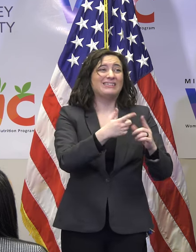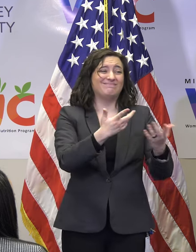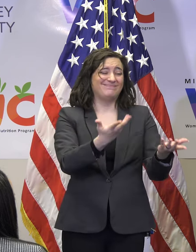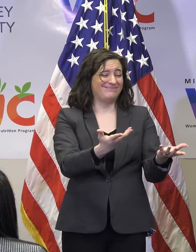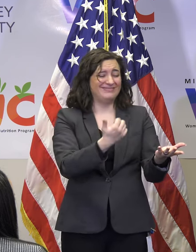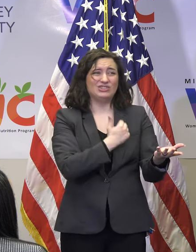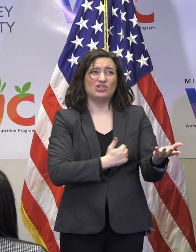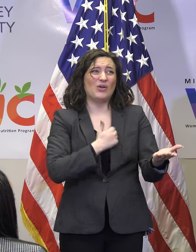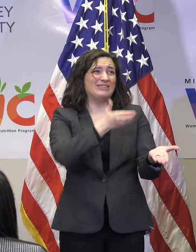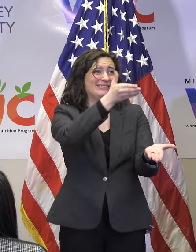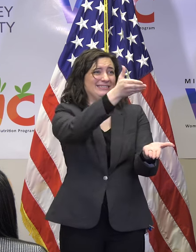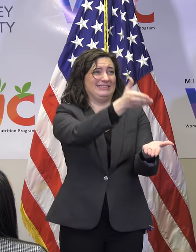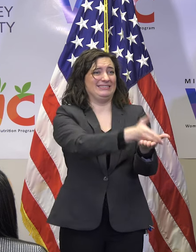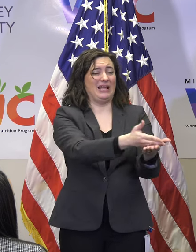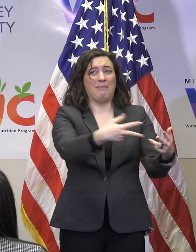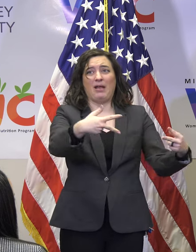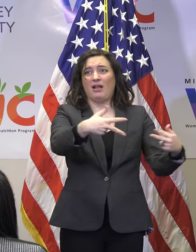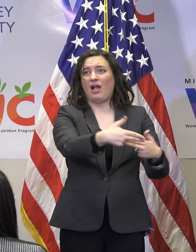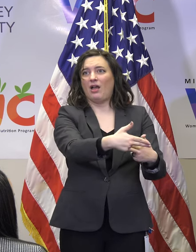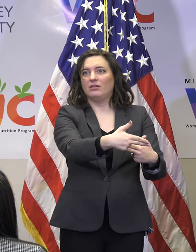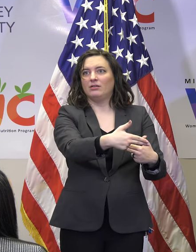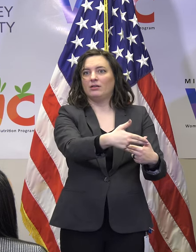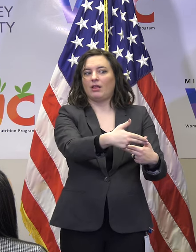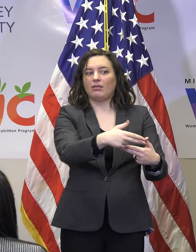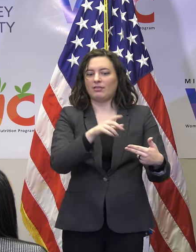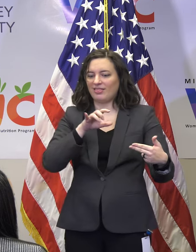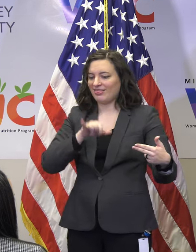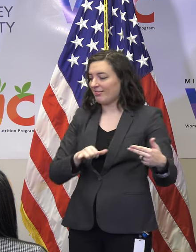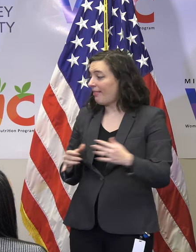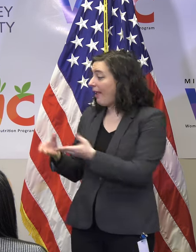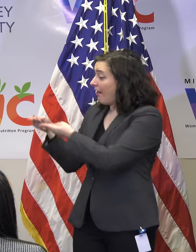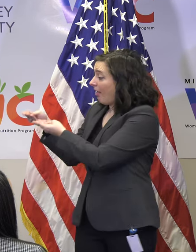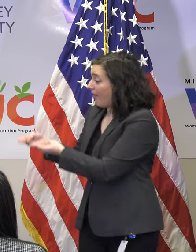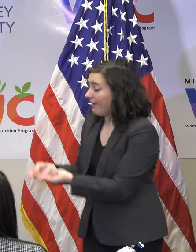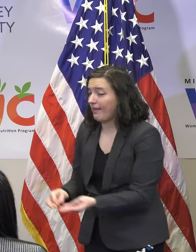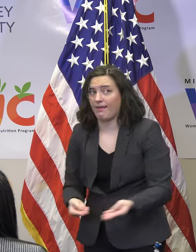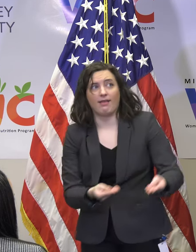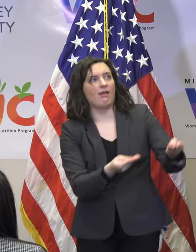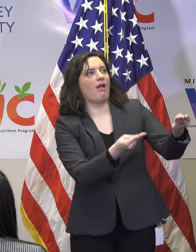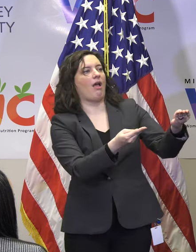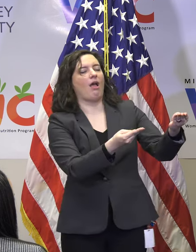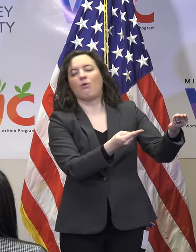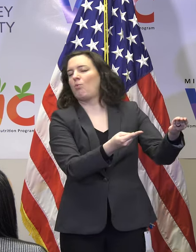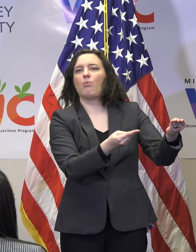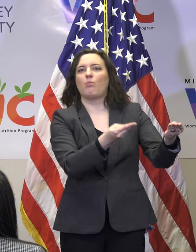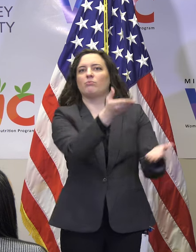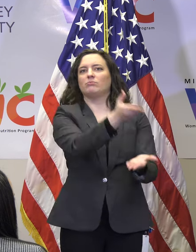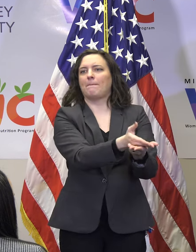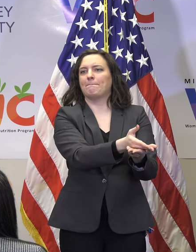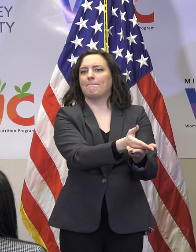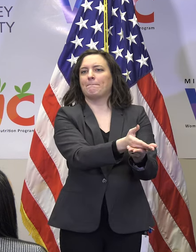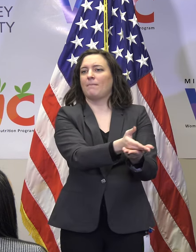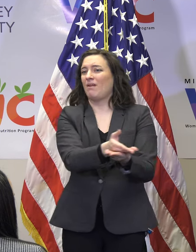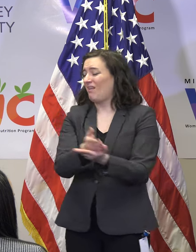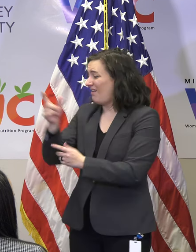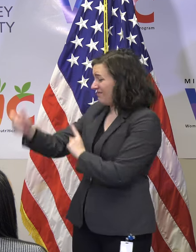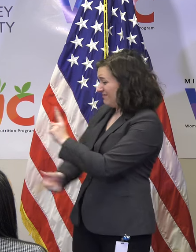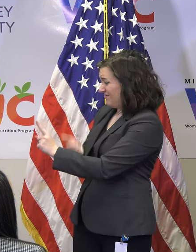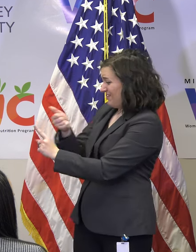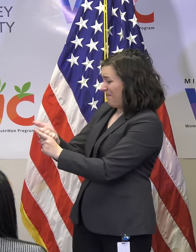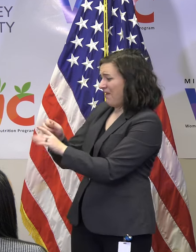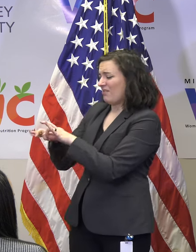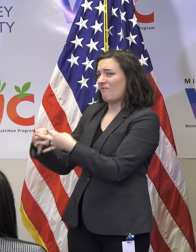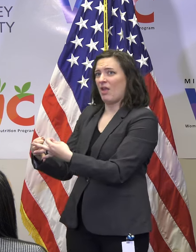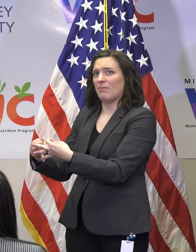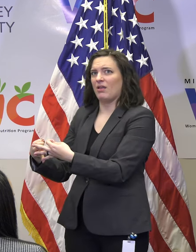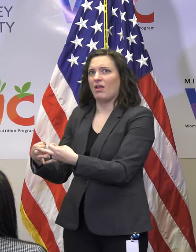that line of support for families. And it can have a profound impact on those families. And you can never really fully build the